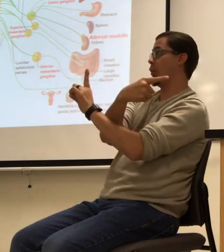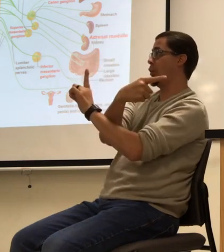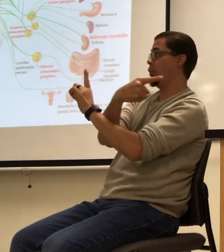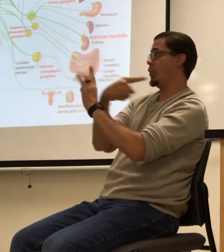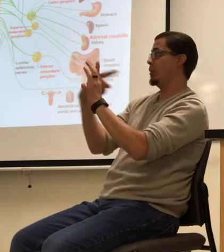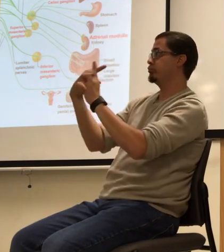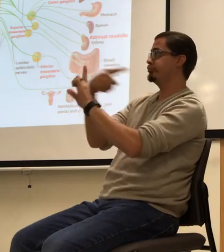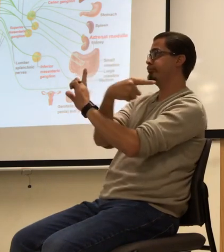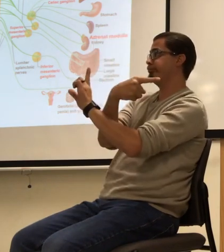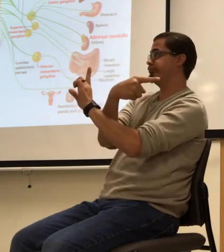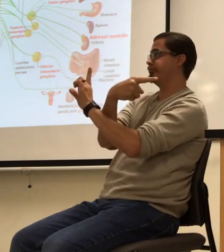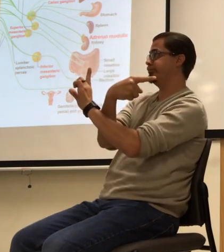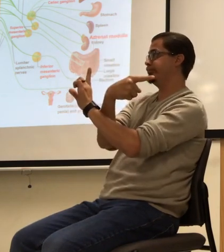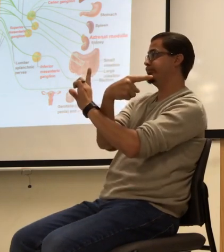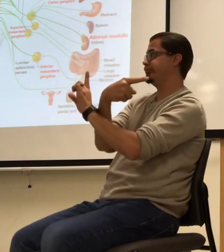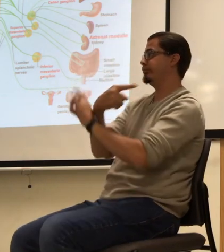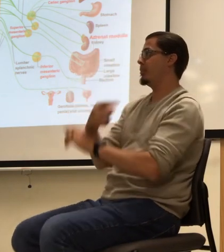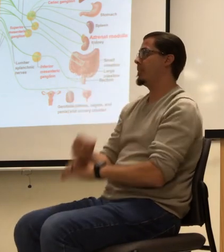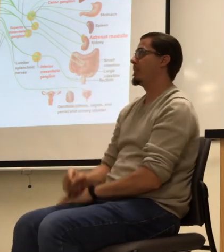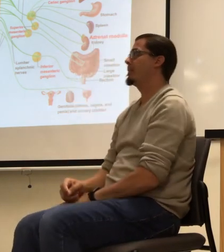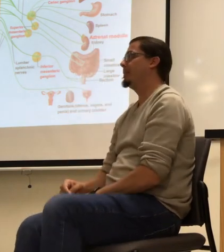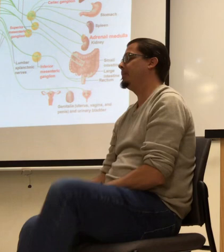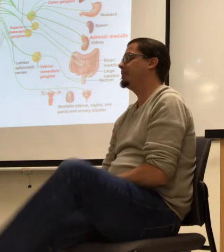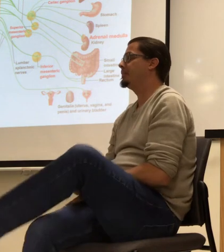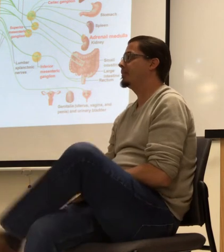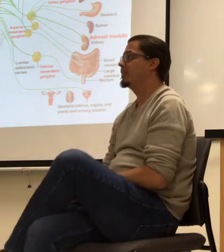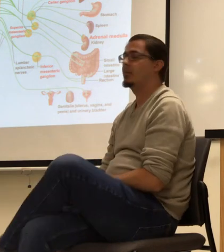passes through.